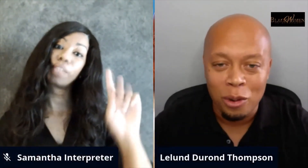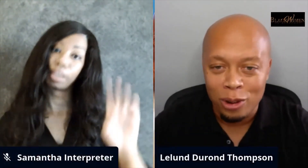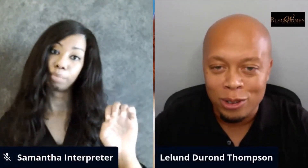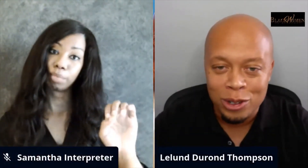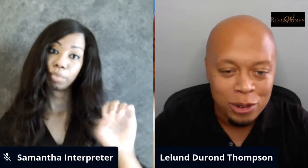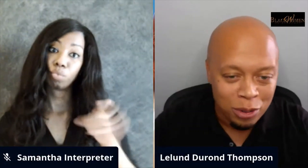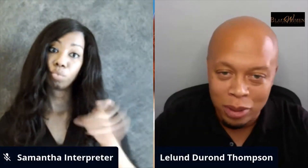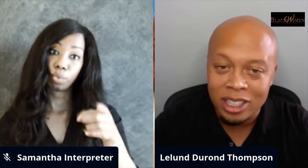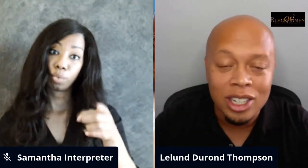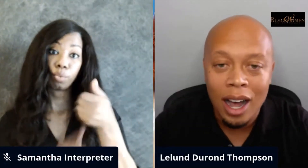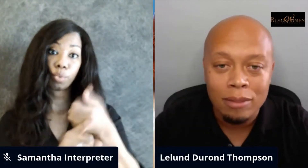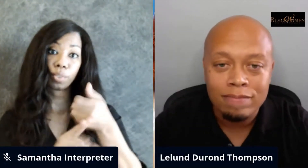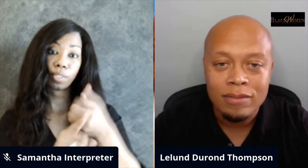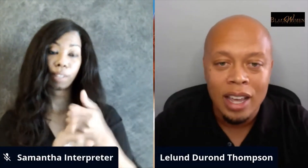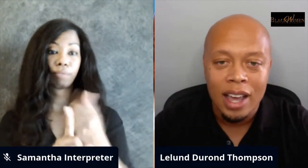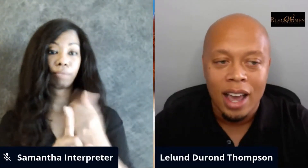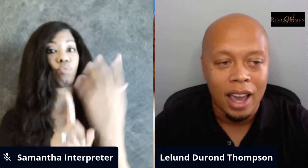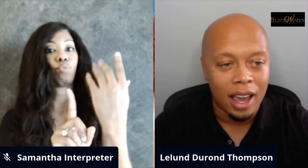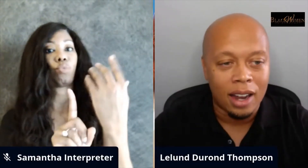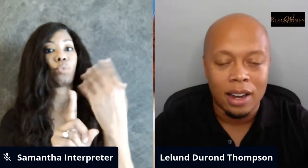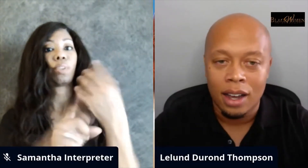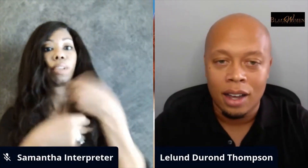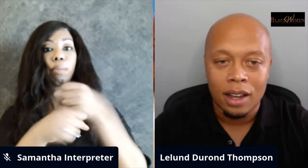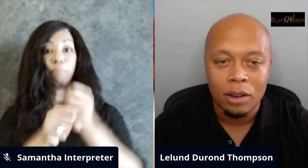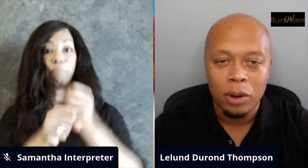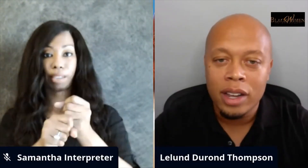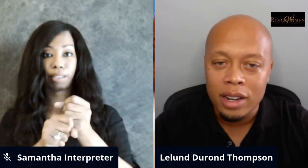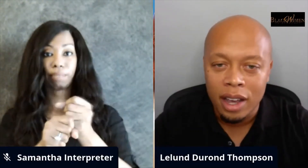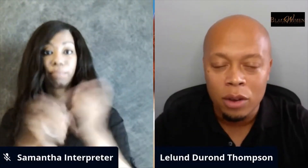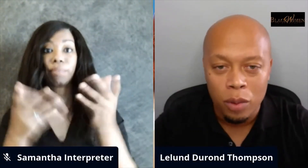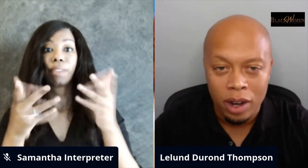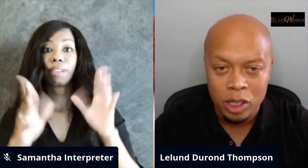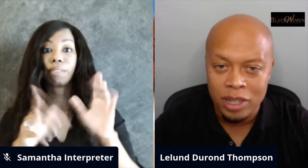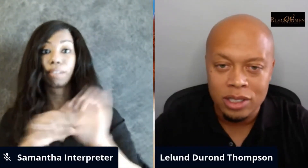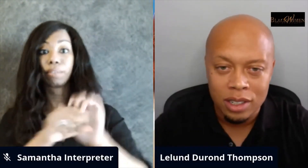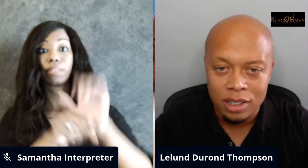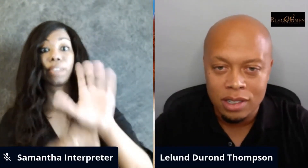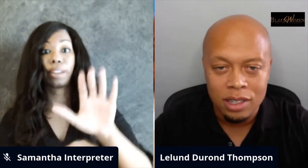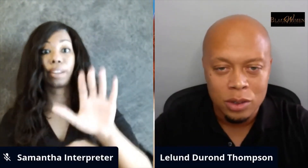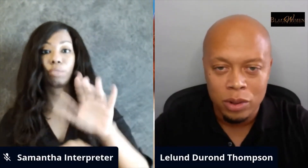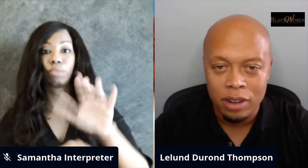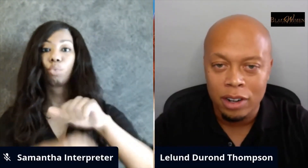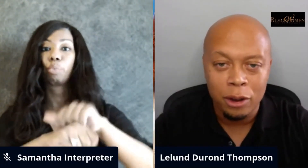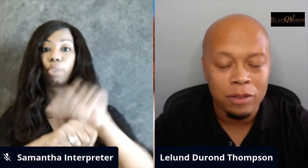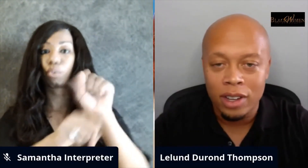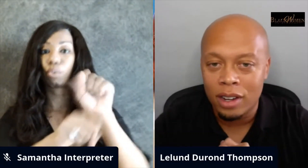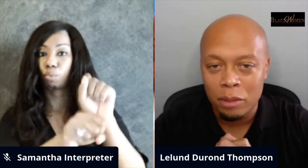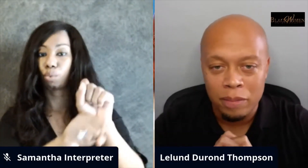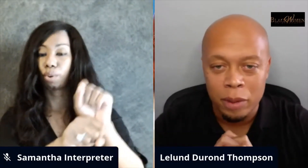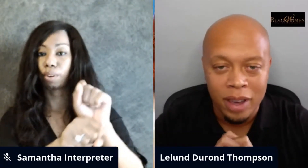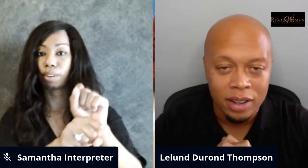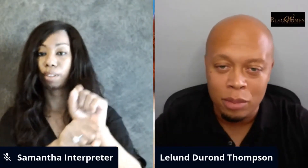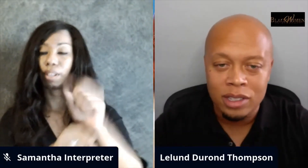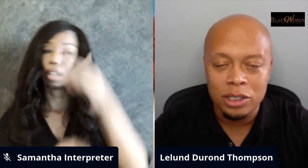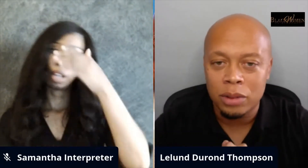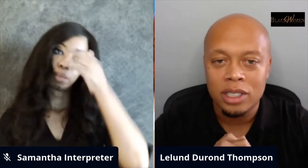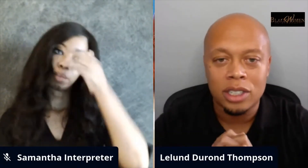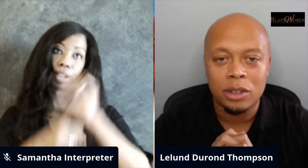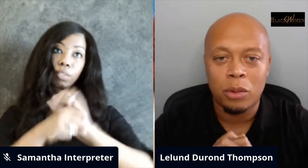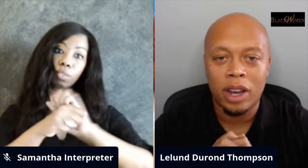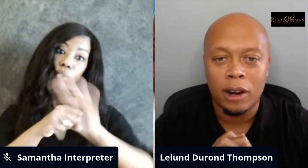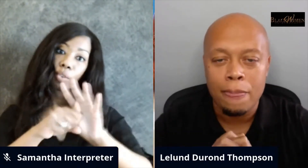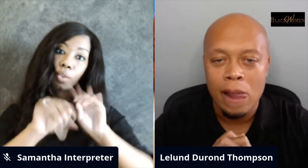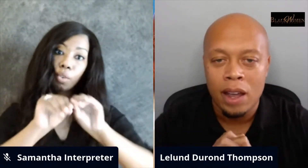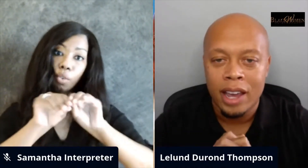in order to book a job. And we're in a day where, especially since we're in COVID and the pandemic